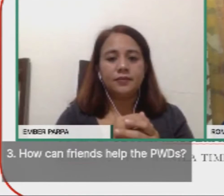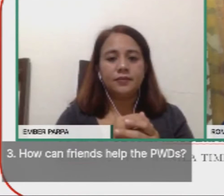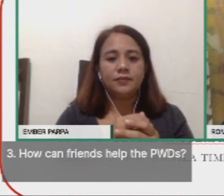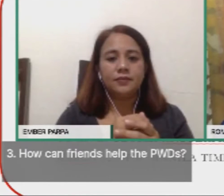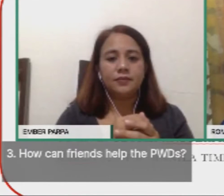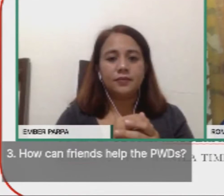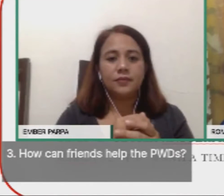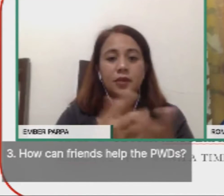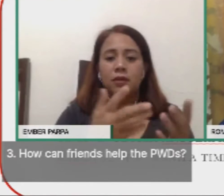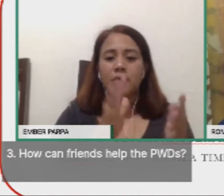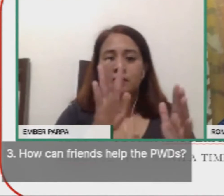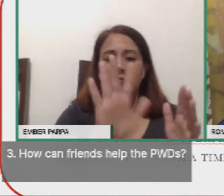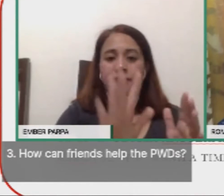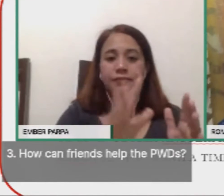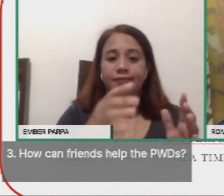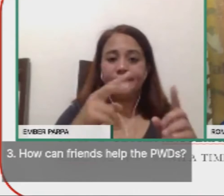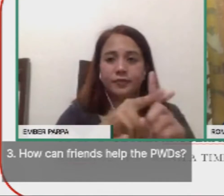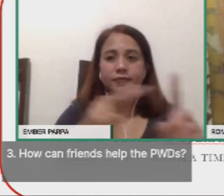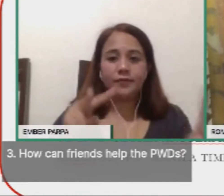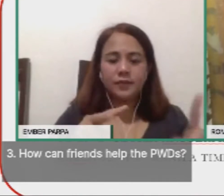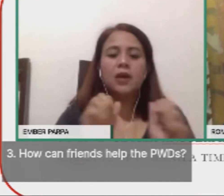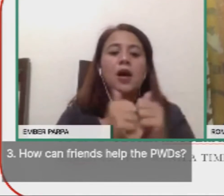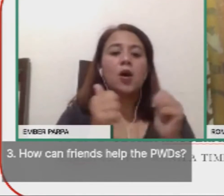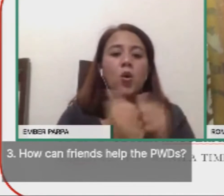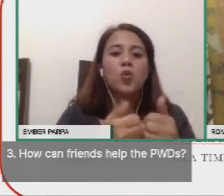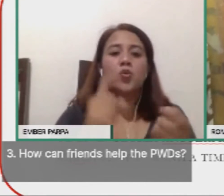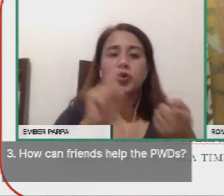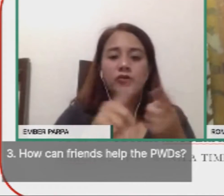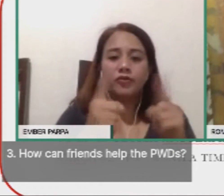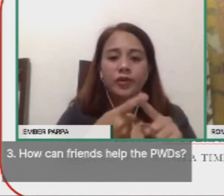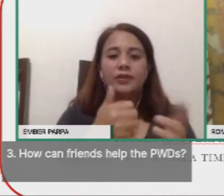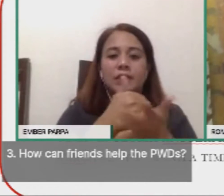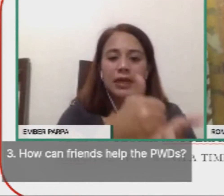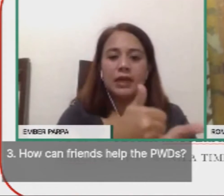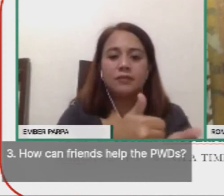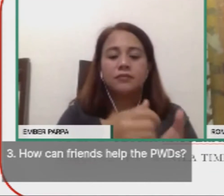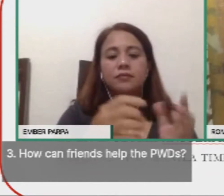Ember, from your point of view, how can friends help your sector